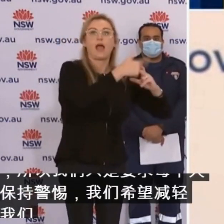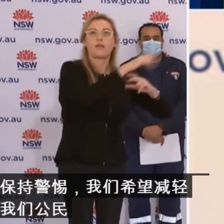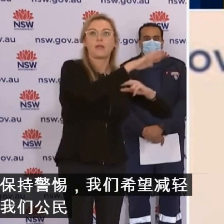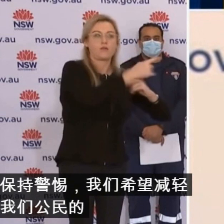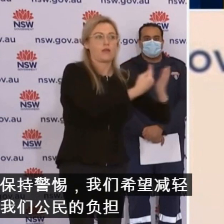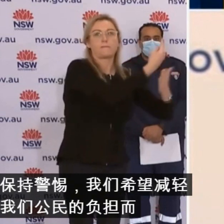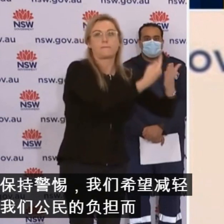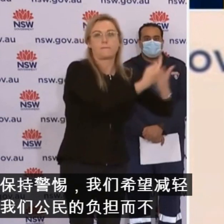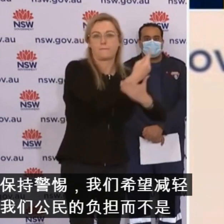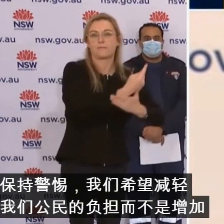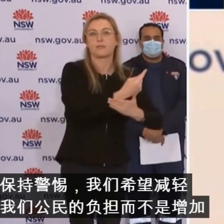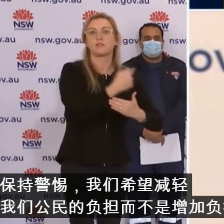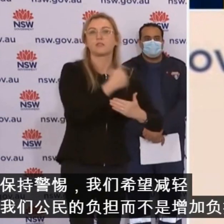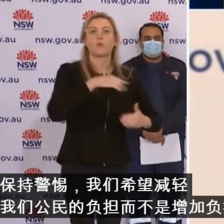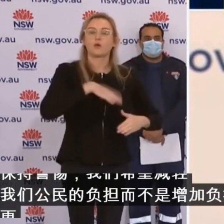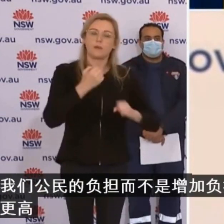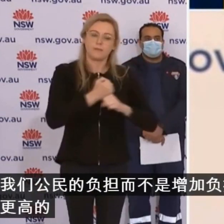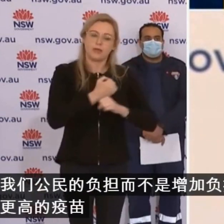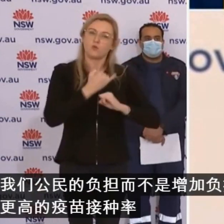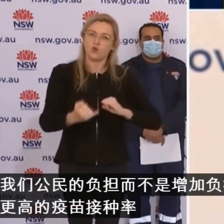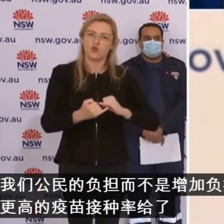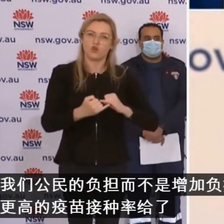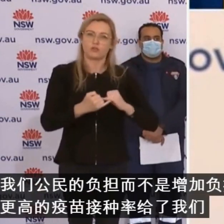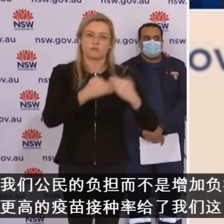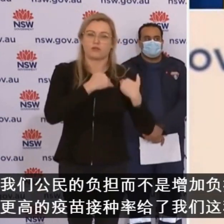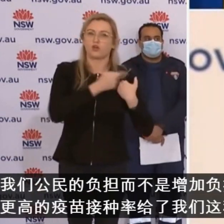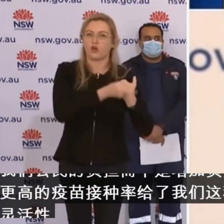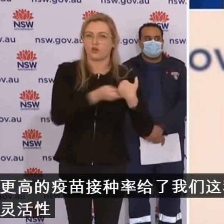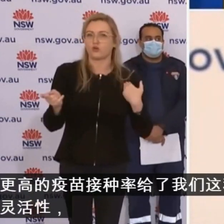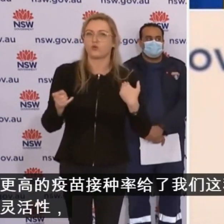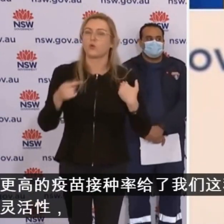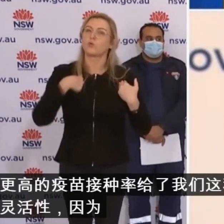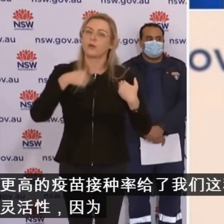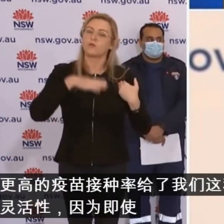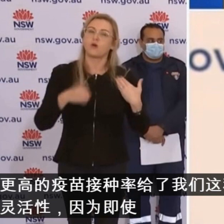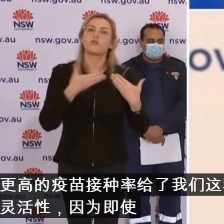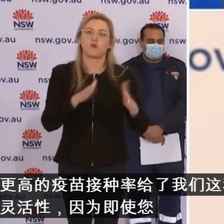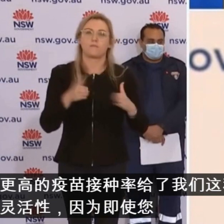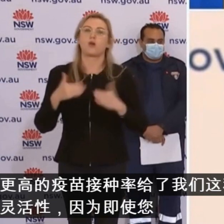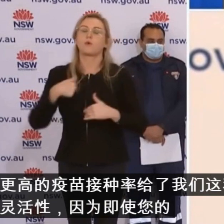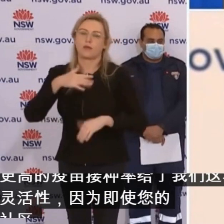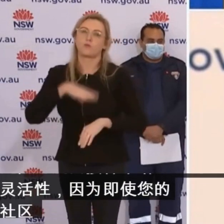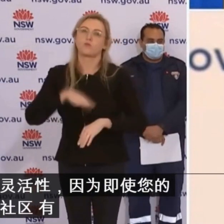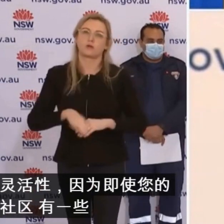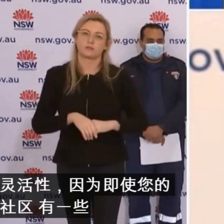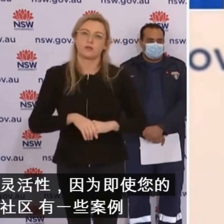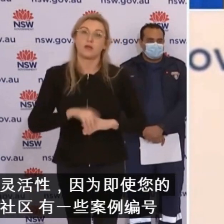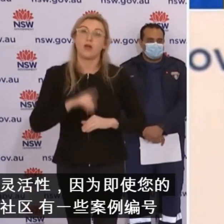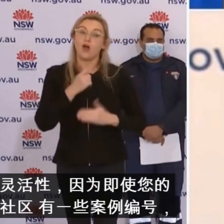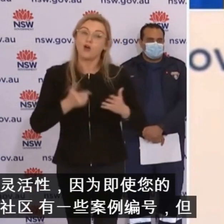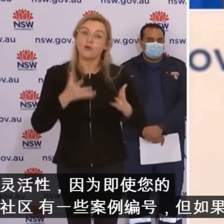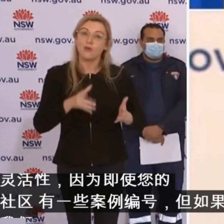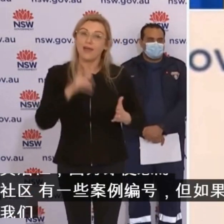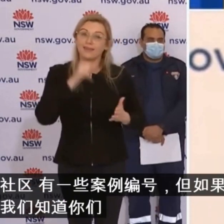burden of our citizens, not increase the burden, and higher vaccination rates give us that flexibility, because even if your community has some